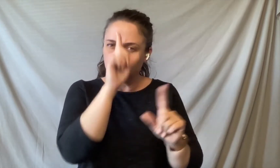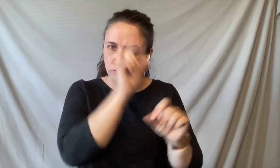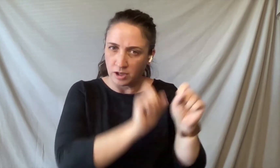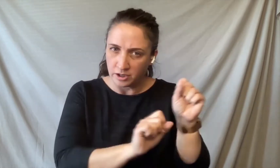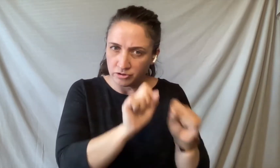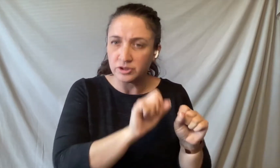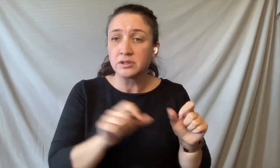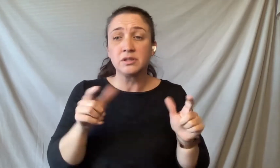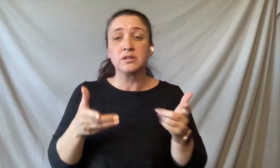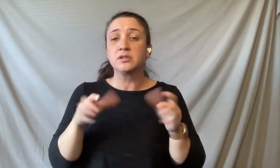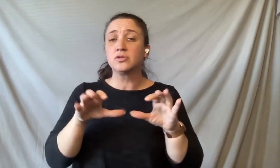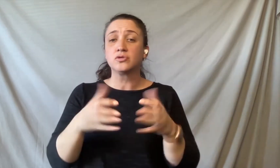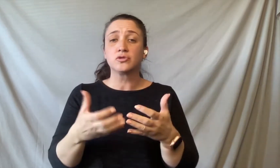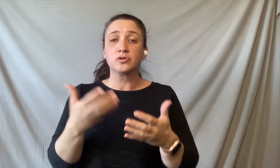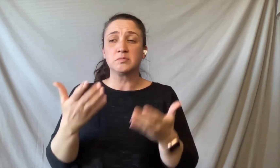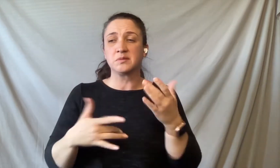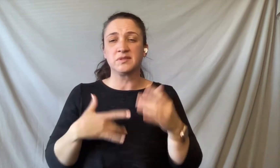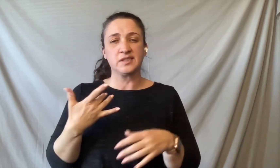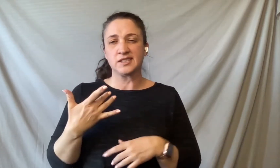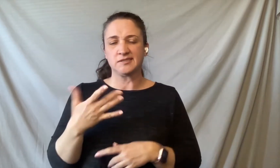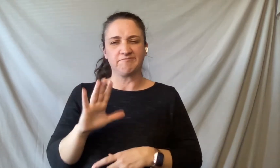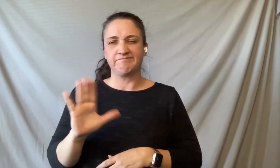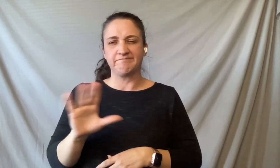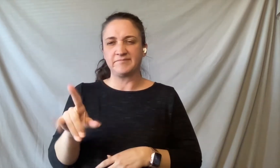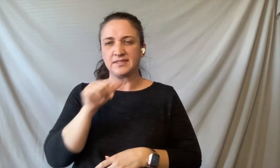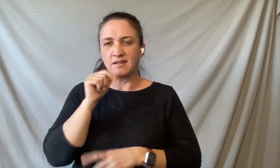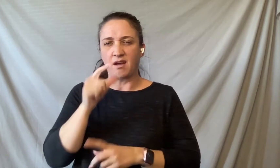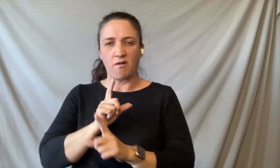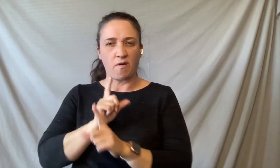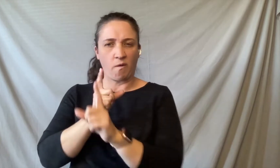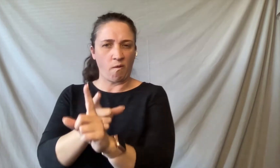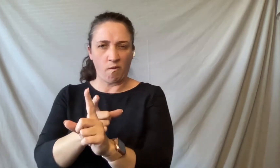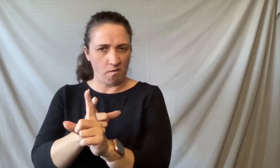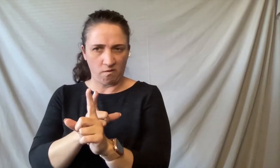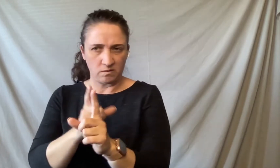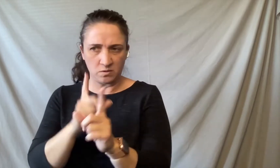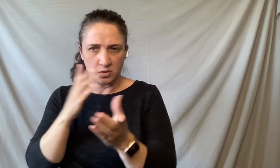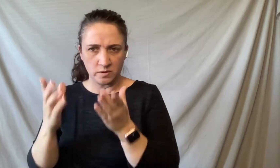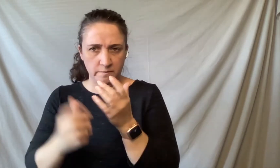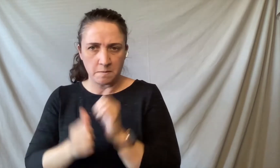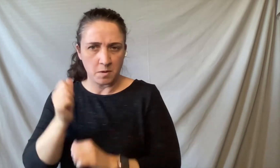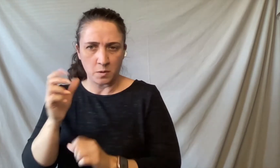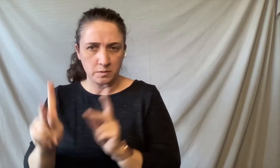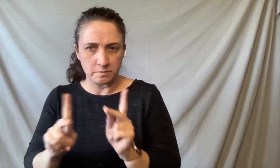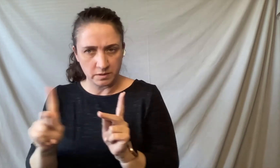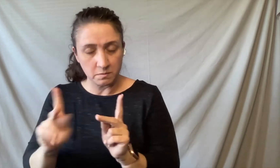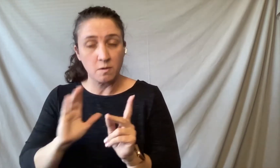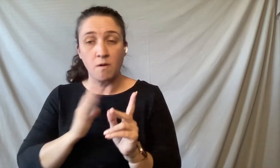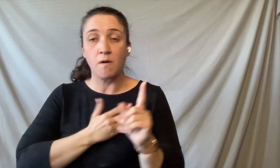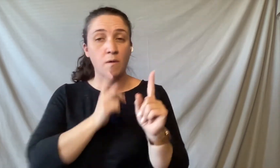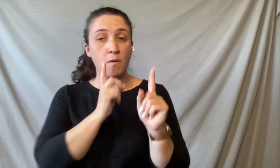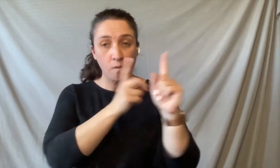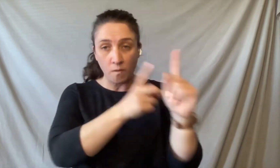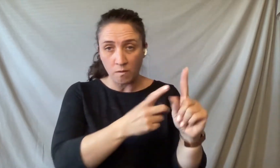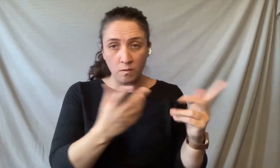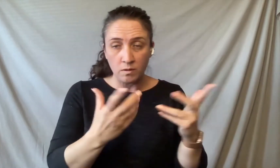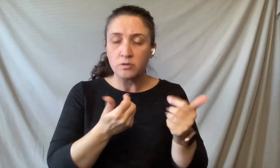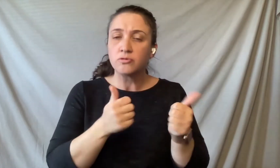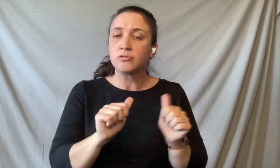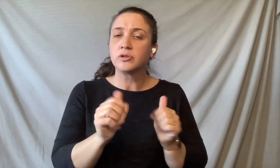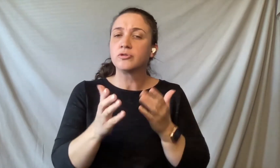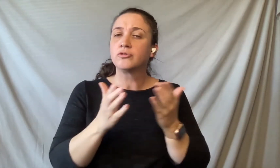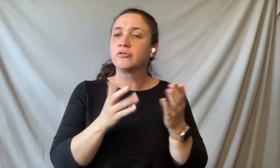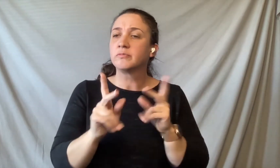that is not actually the goal, to serve the most people. It might be to try to serve people in